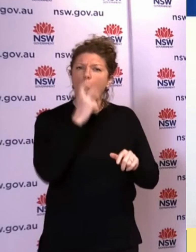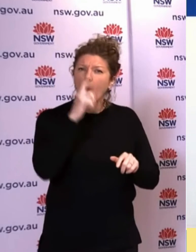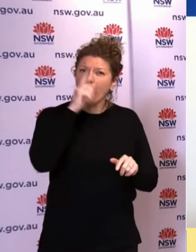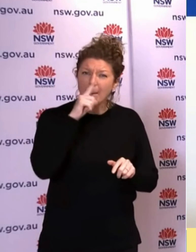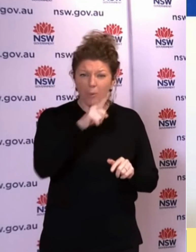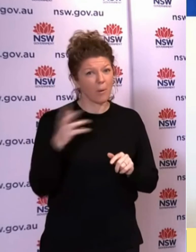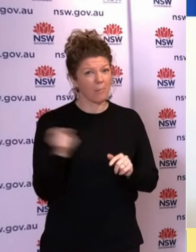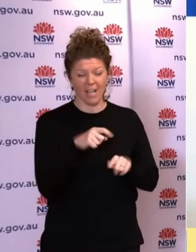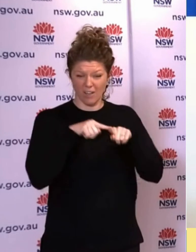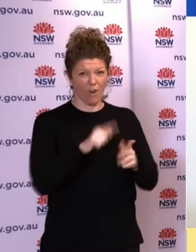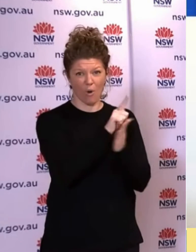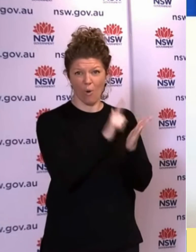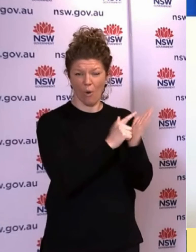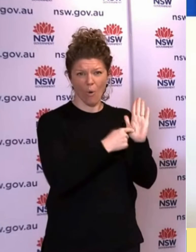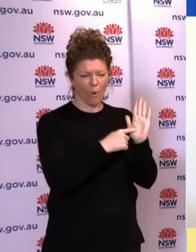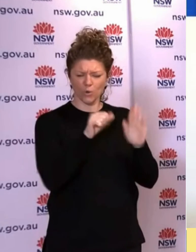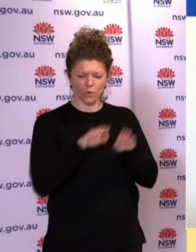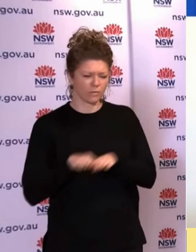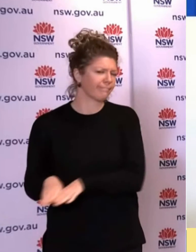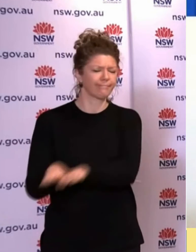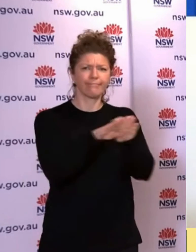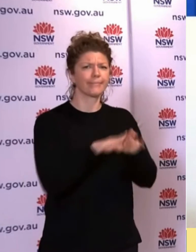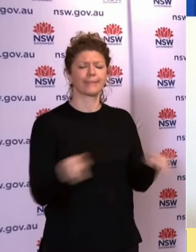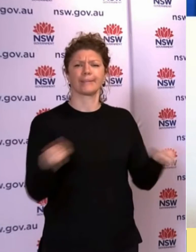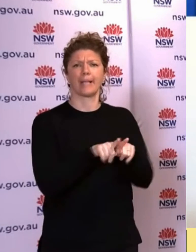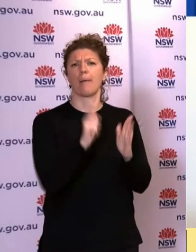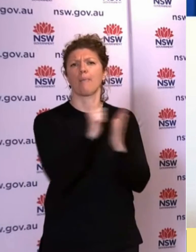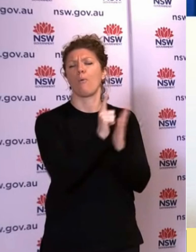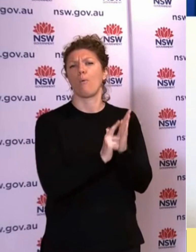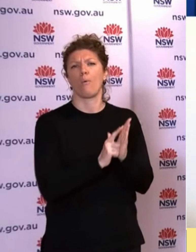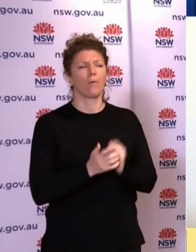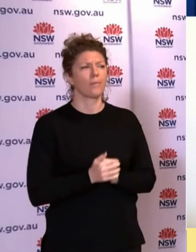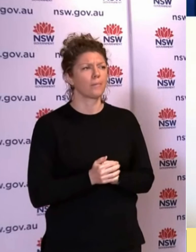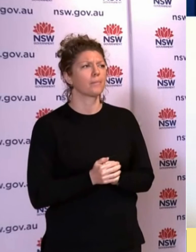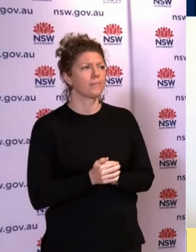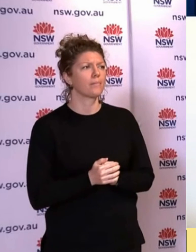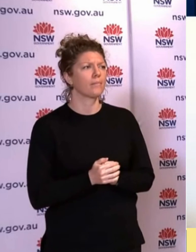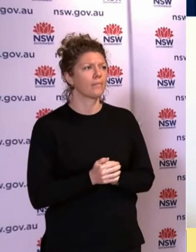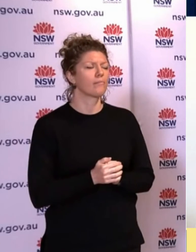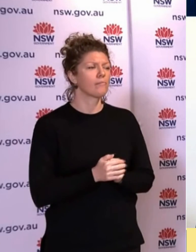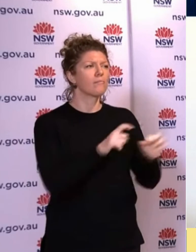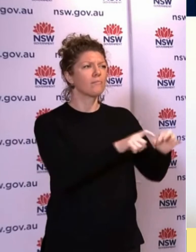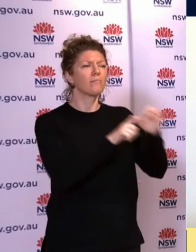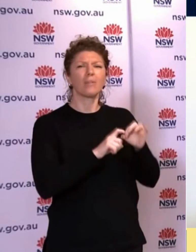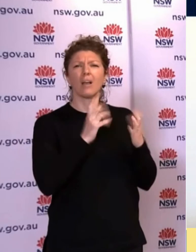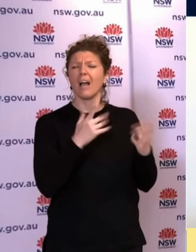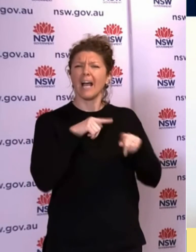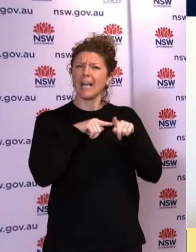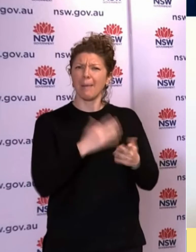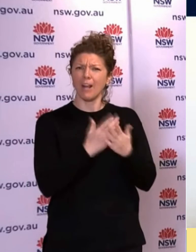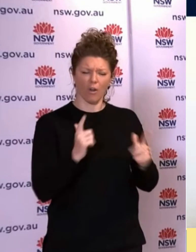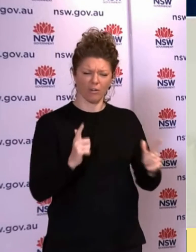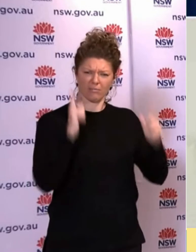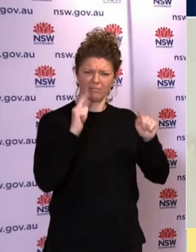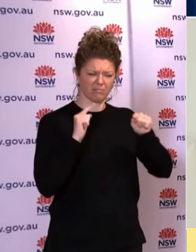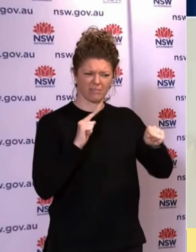Act, because then there would have been a consistency across the country. But the Premier agreed to do it by jurisdiction, so have you managed to... James, can I finish,